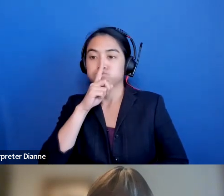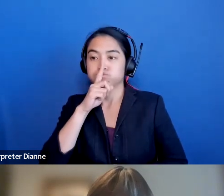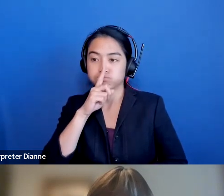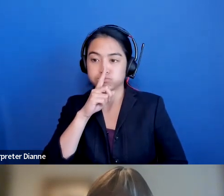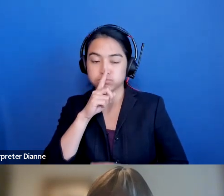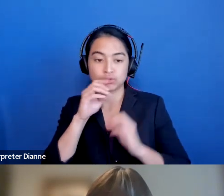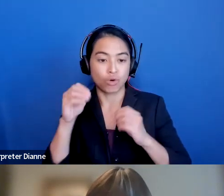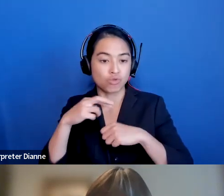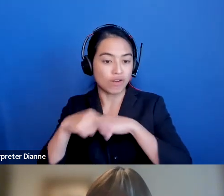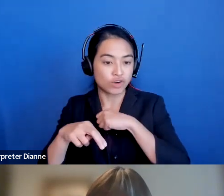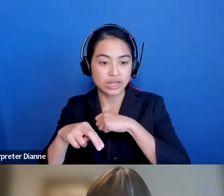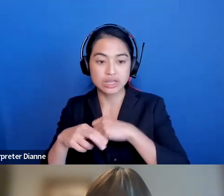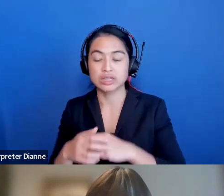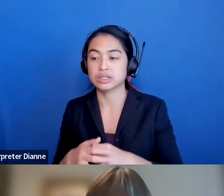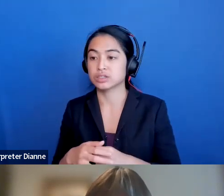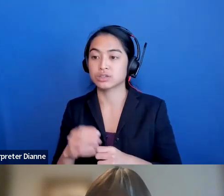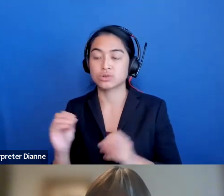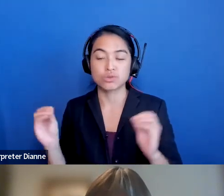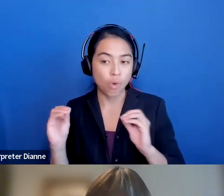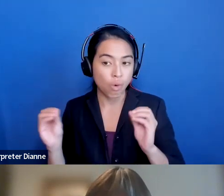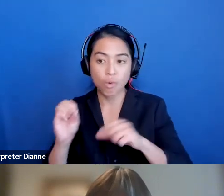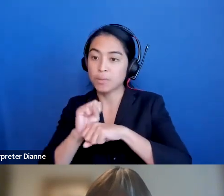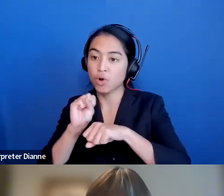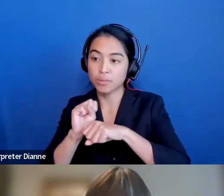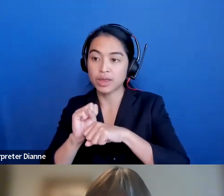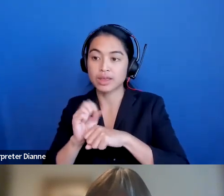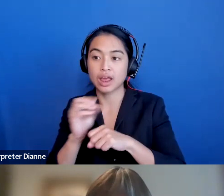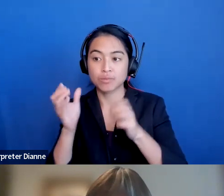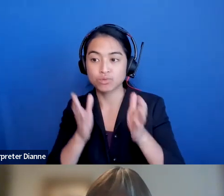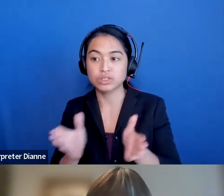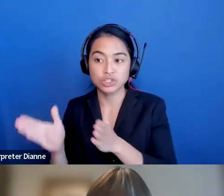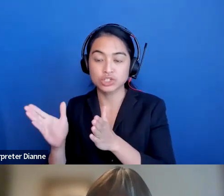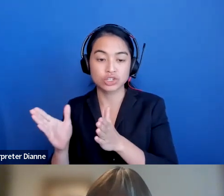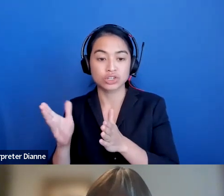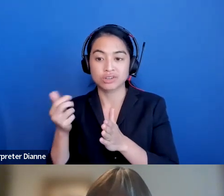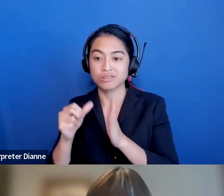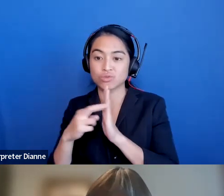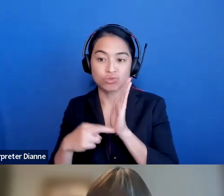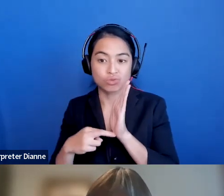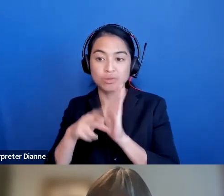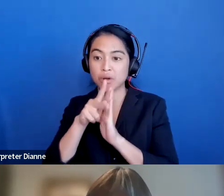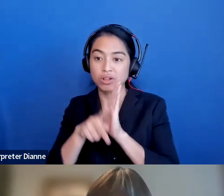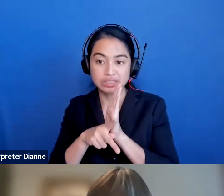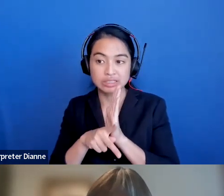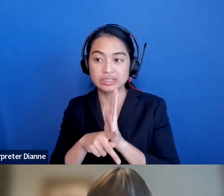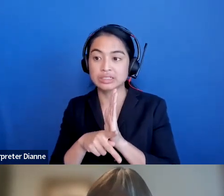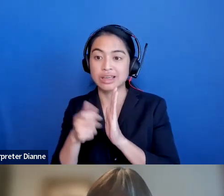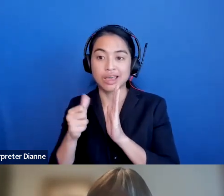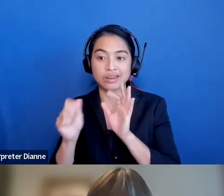or reference of any employment in procedures, protocols, policies,